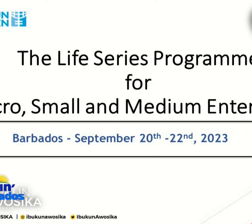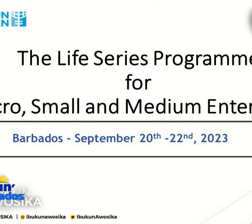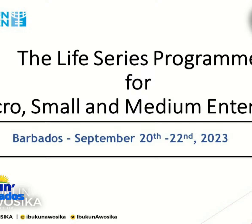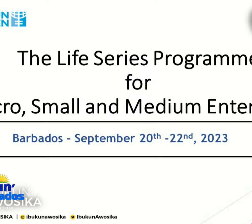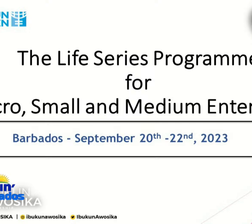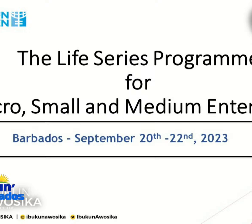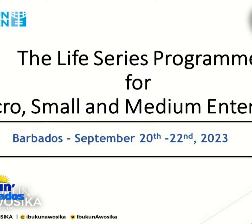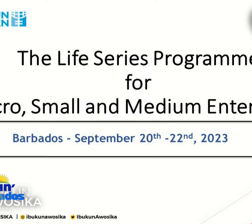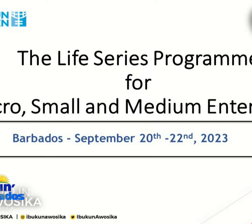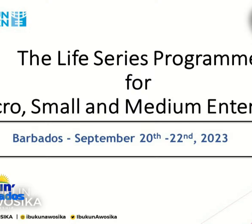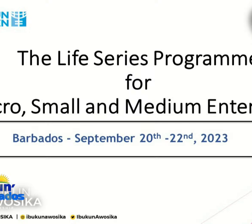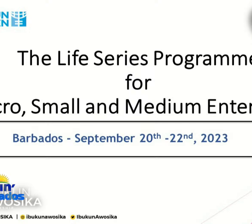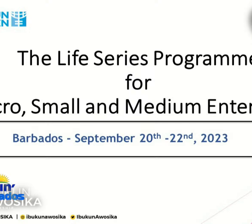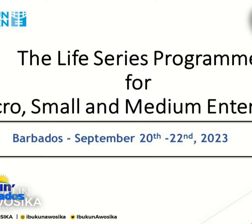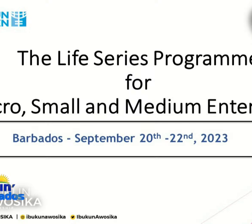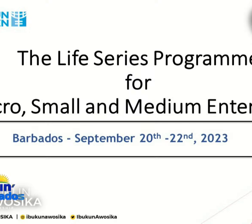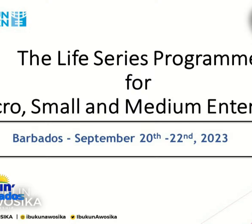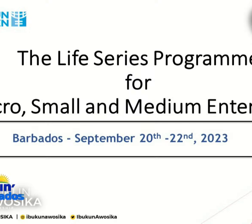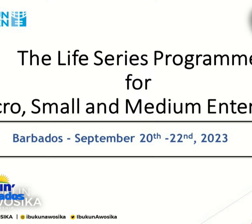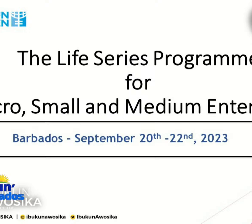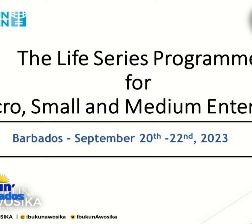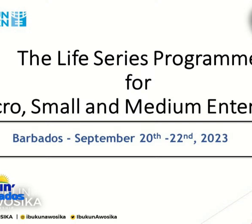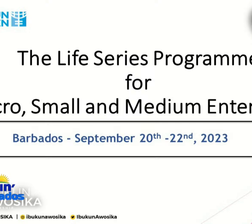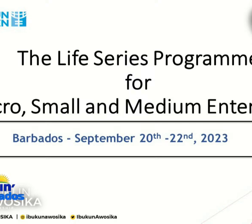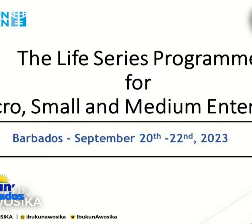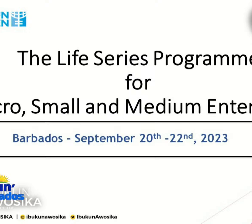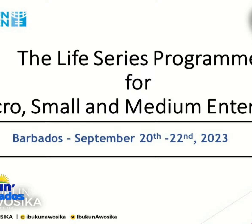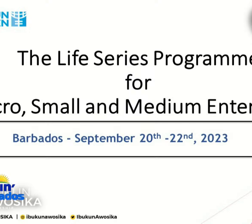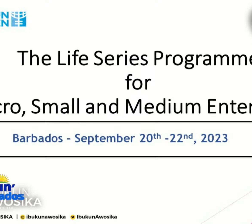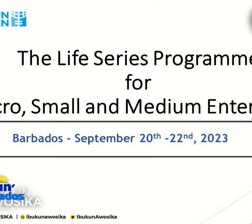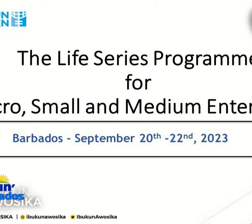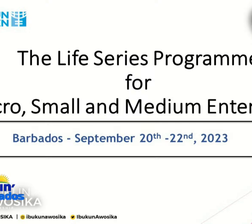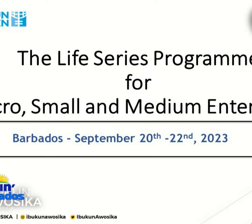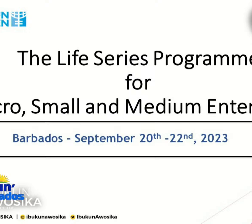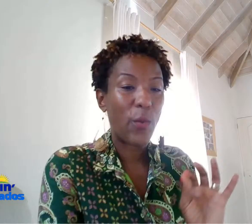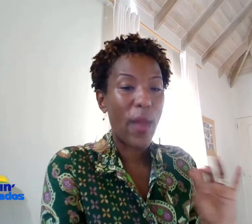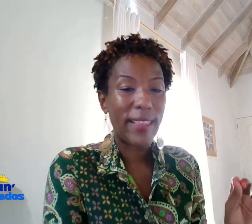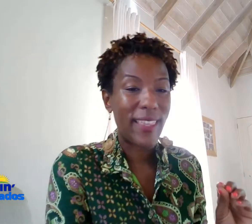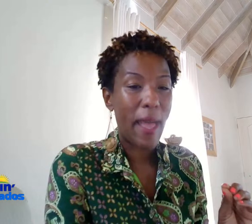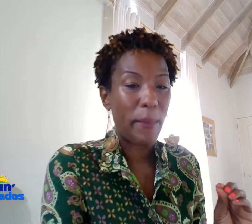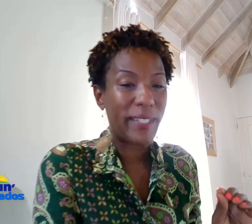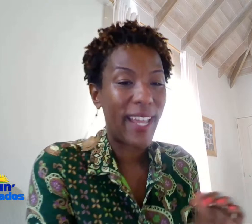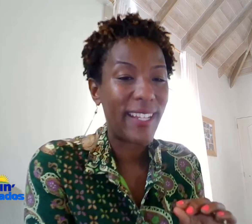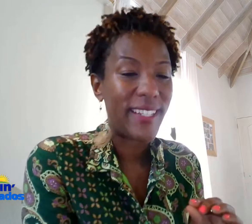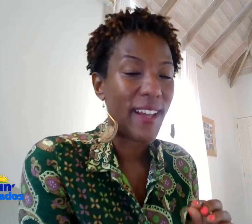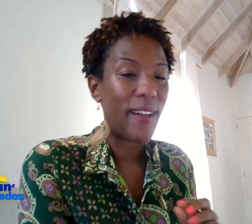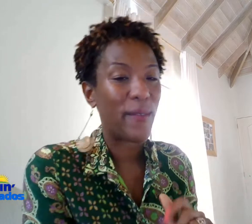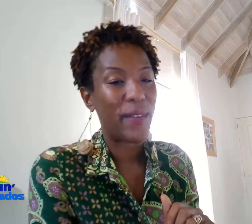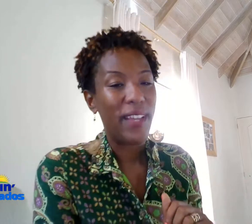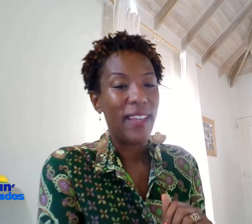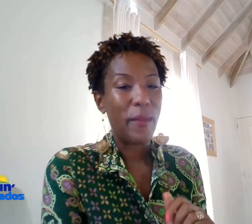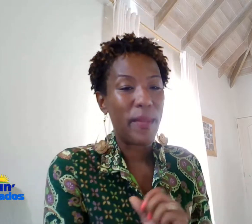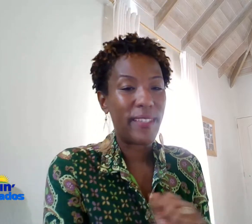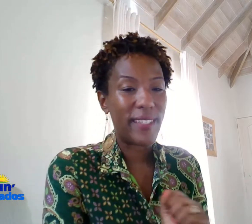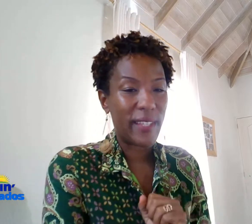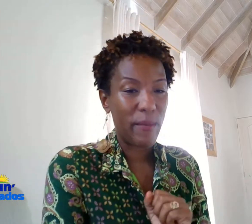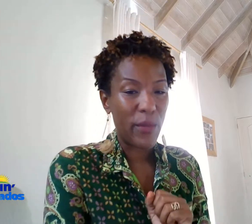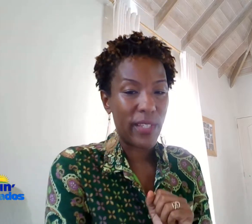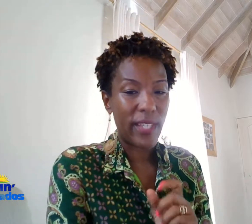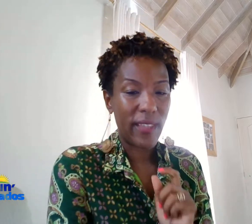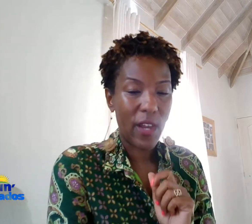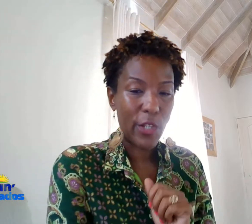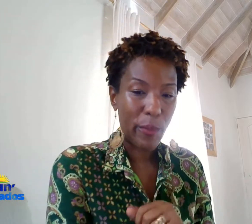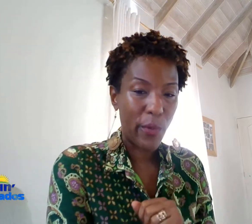the region, if so, and how can people get involved? So this is just to whet the appetite of the